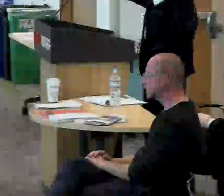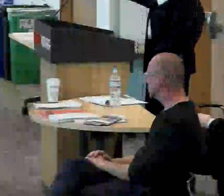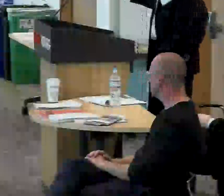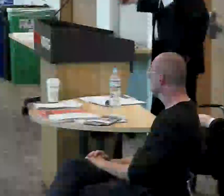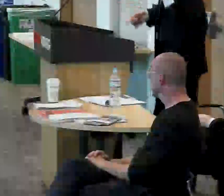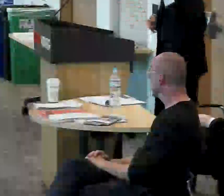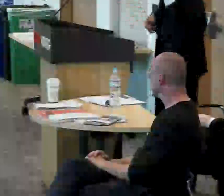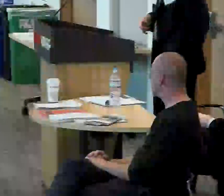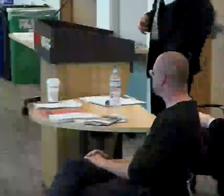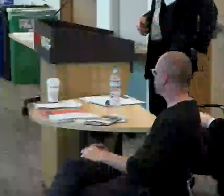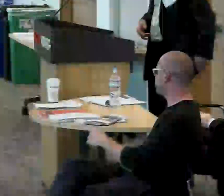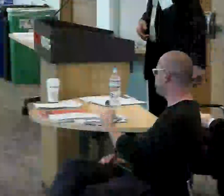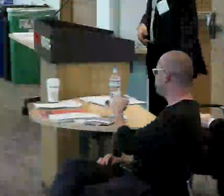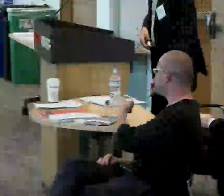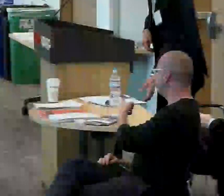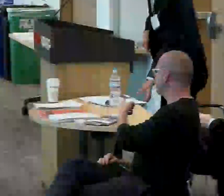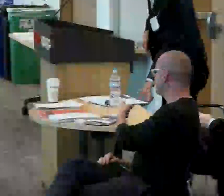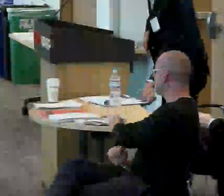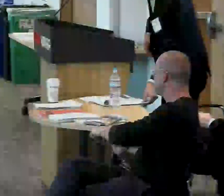Michael.